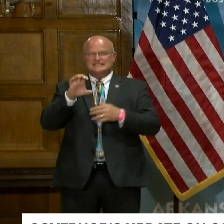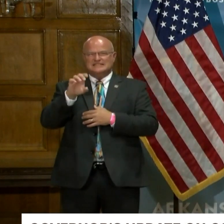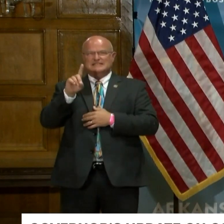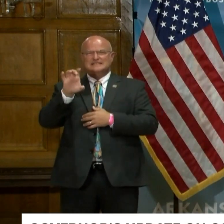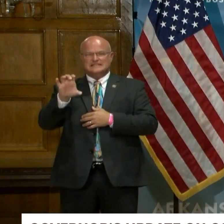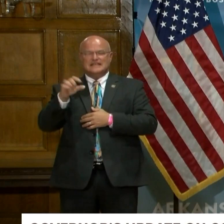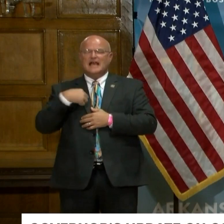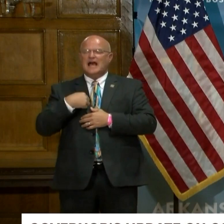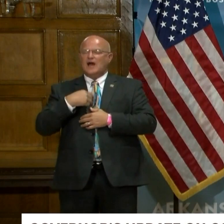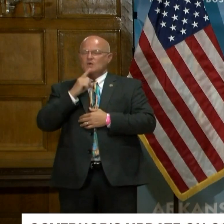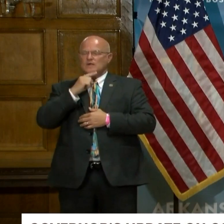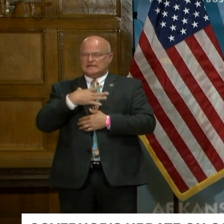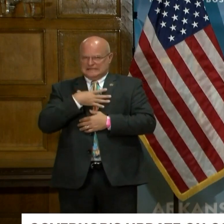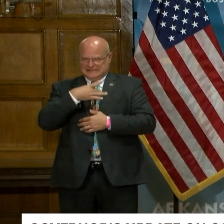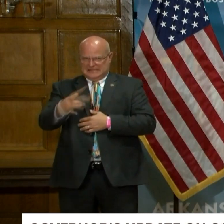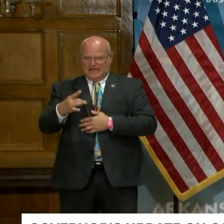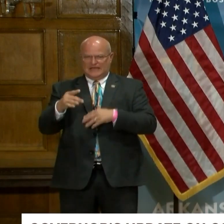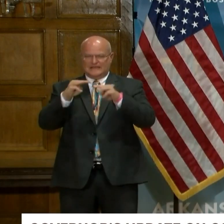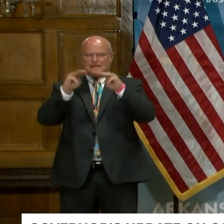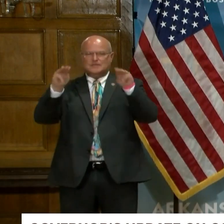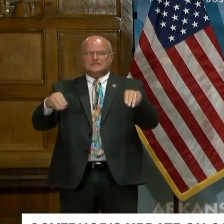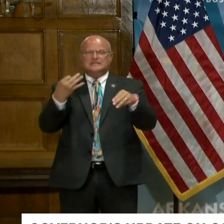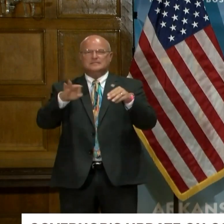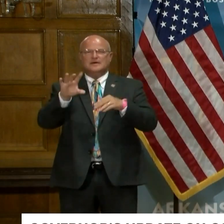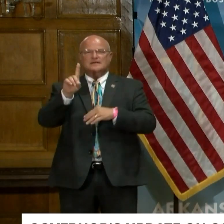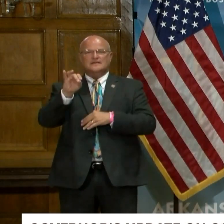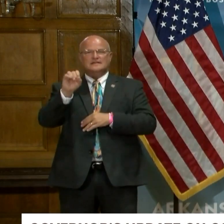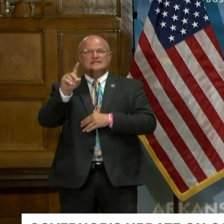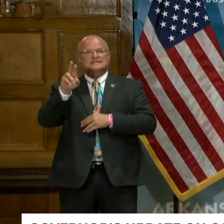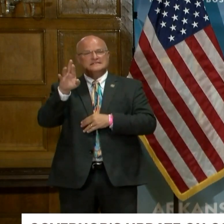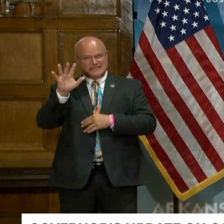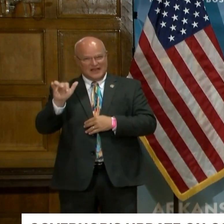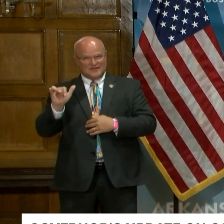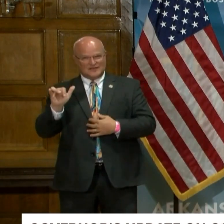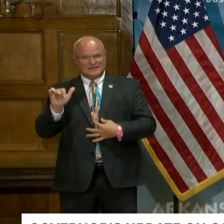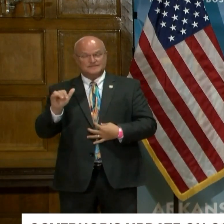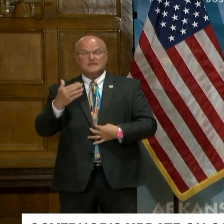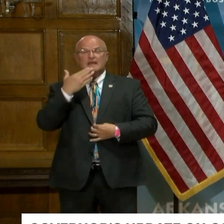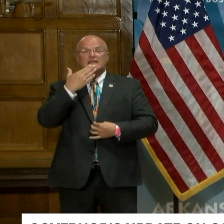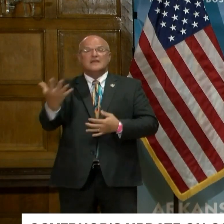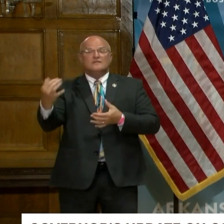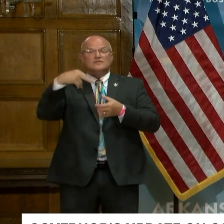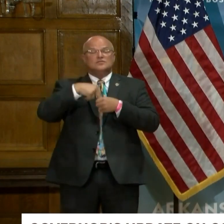the Museum of Discovery. Thank you for joining us for today's